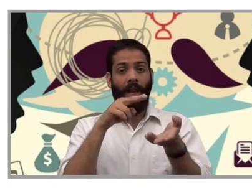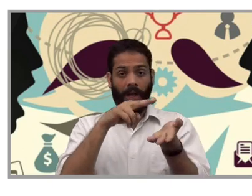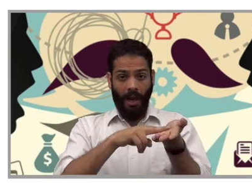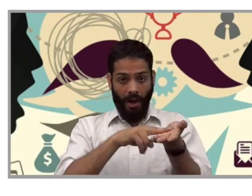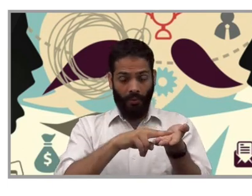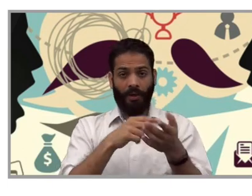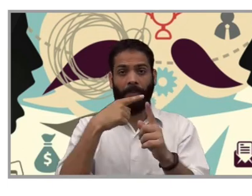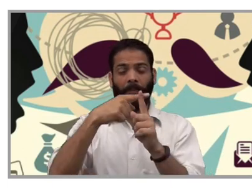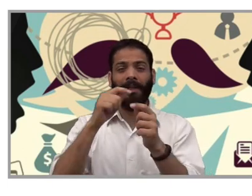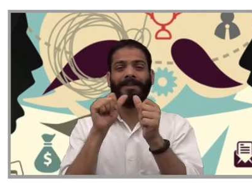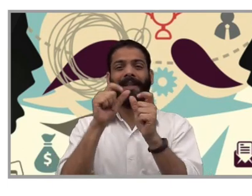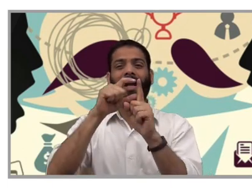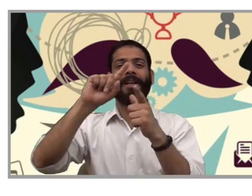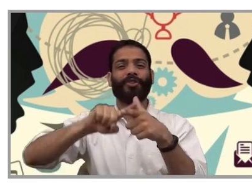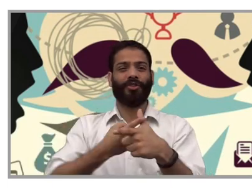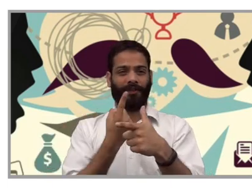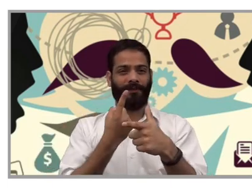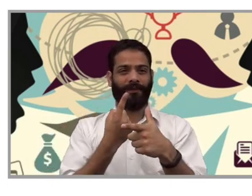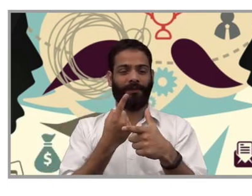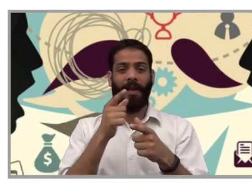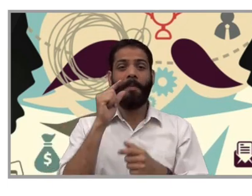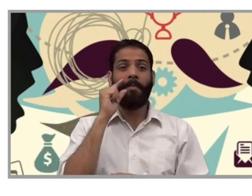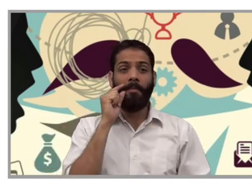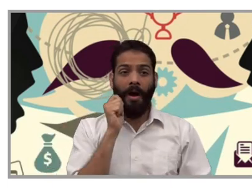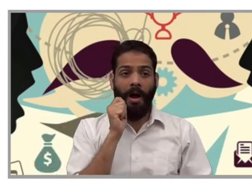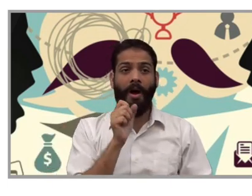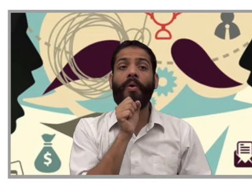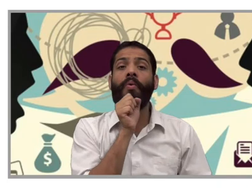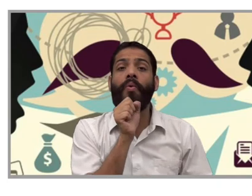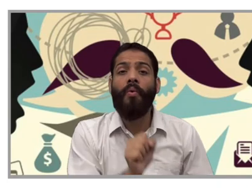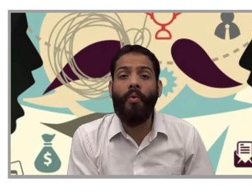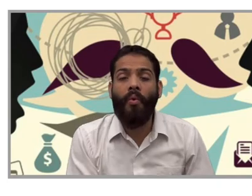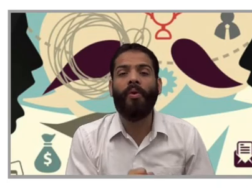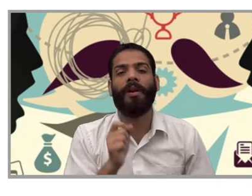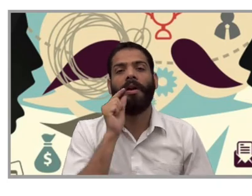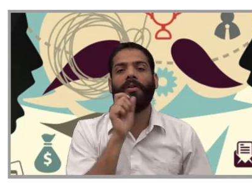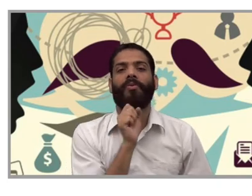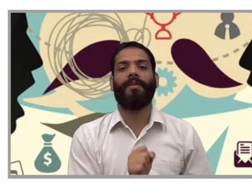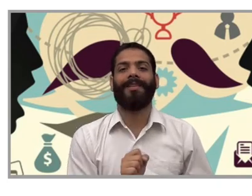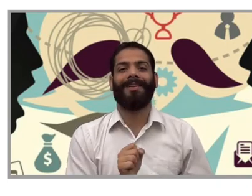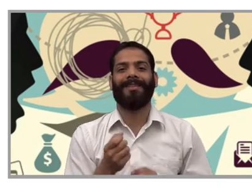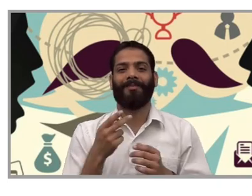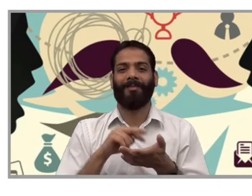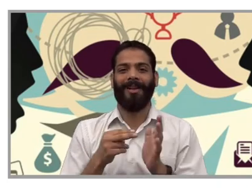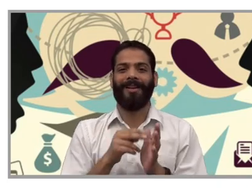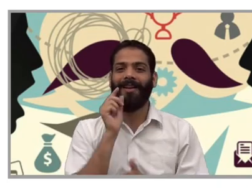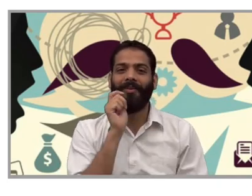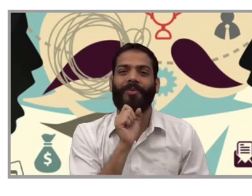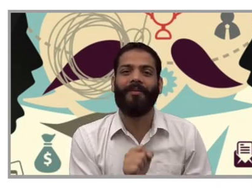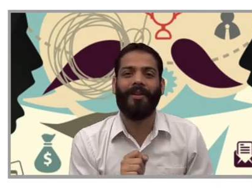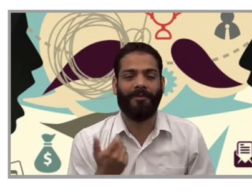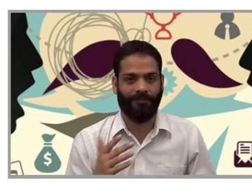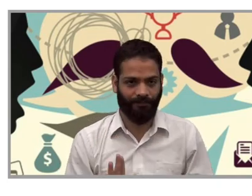Second is noun plus adjective. So man plus old would be